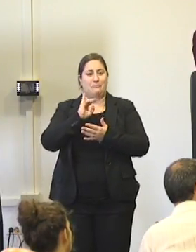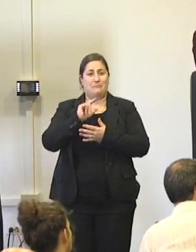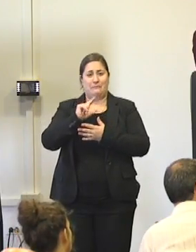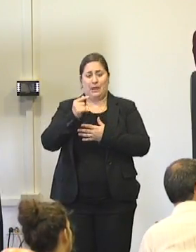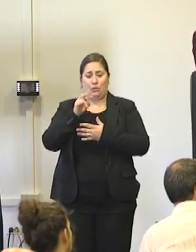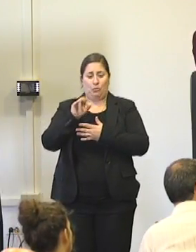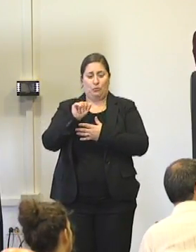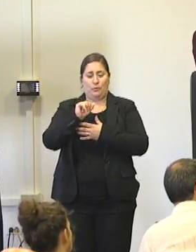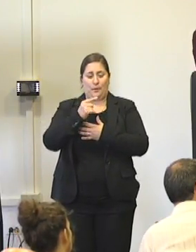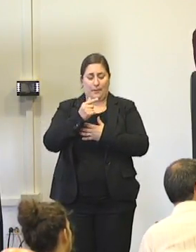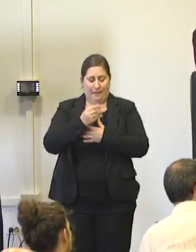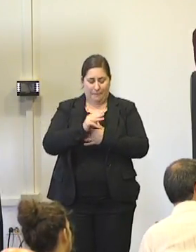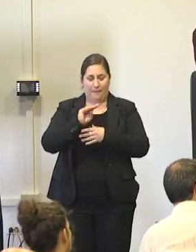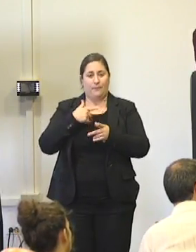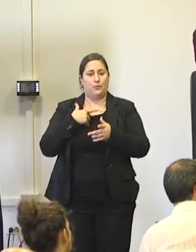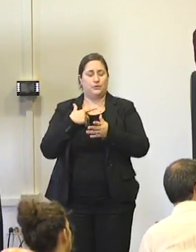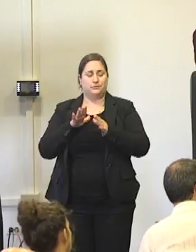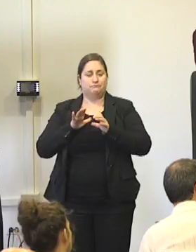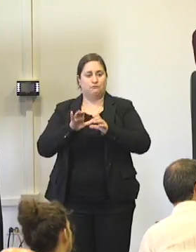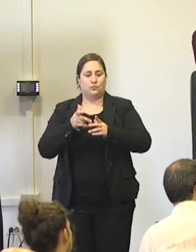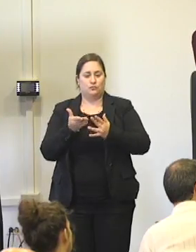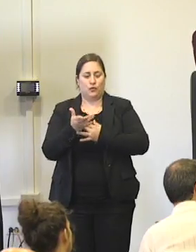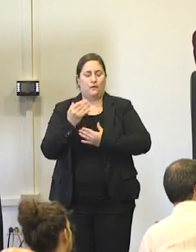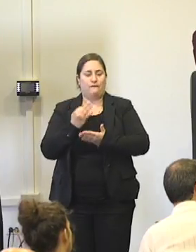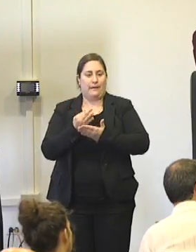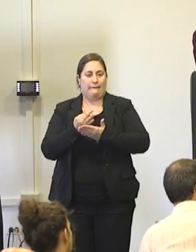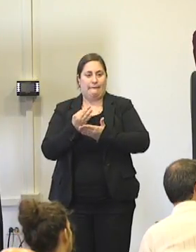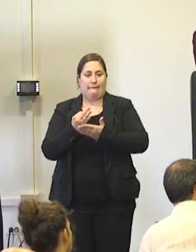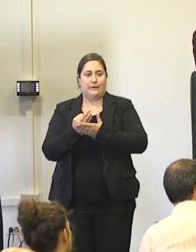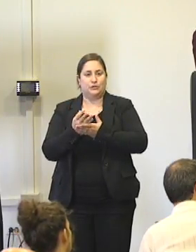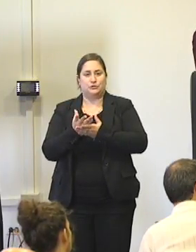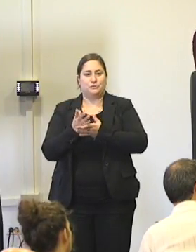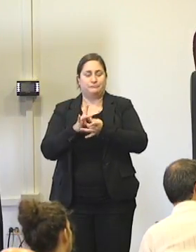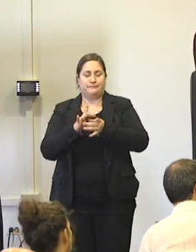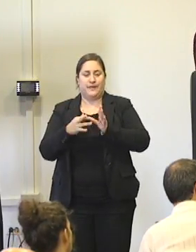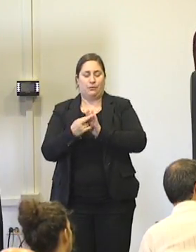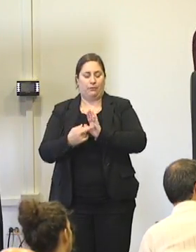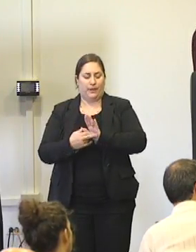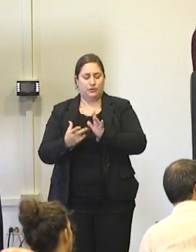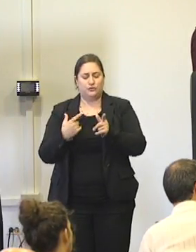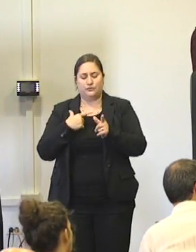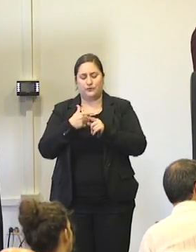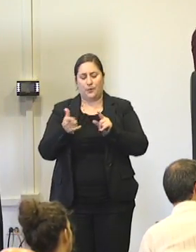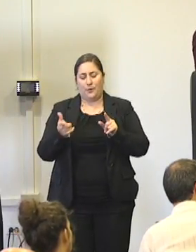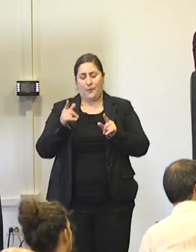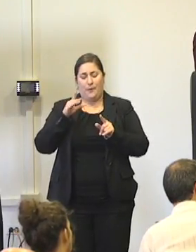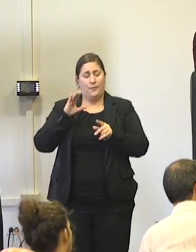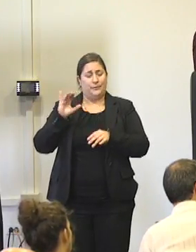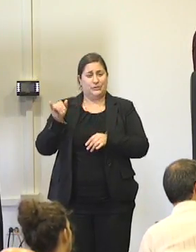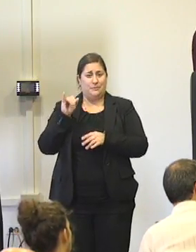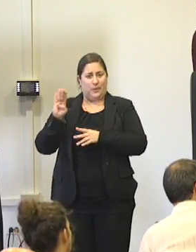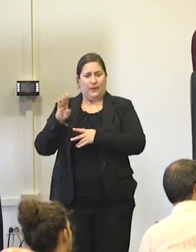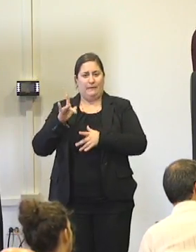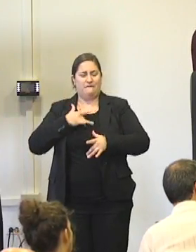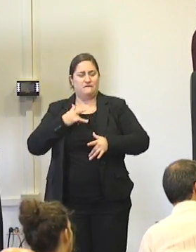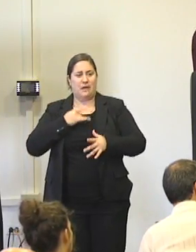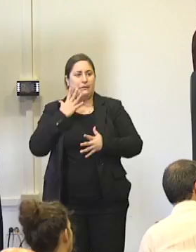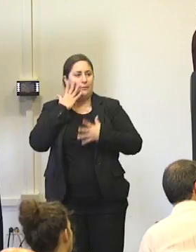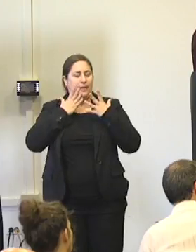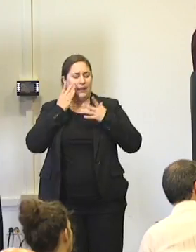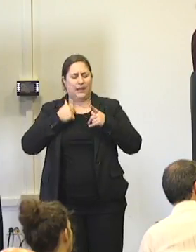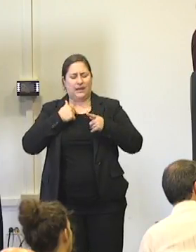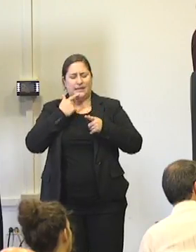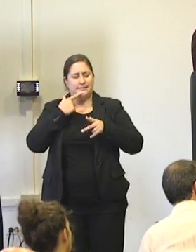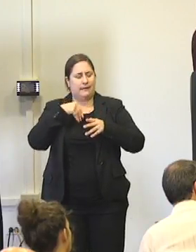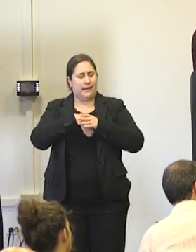through financial deregulation and making a partisan case for this, which was illegal. Buchanan felt humiliated. He said, and I quoted in the book, he